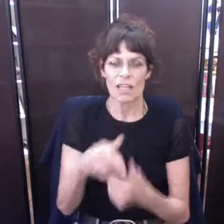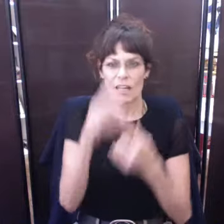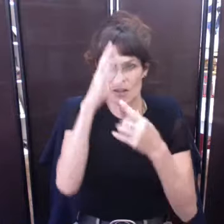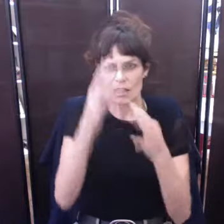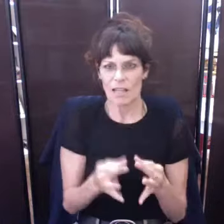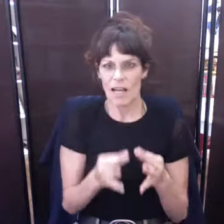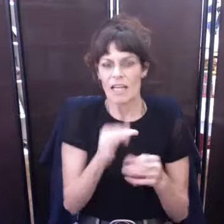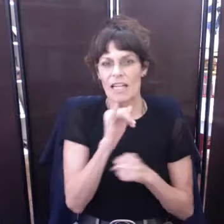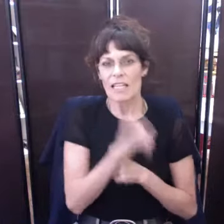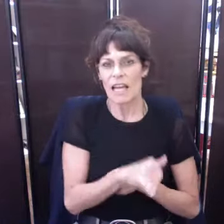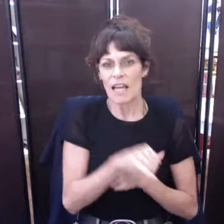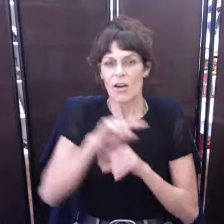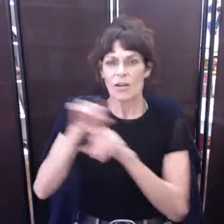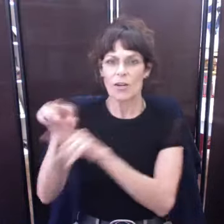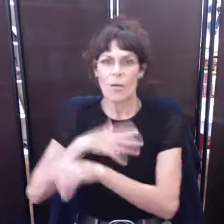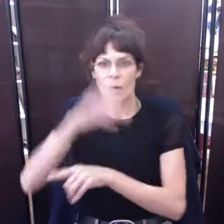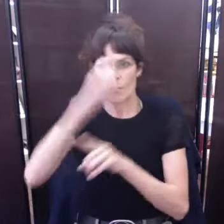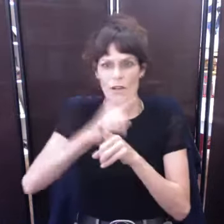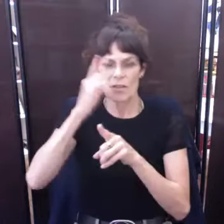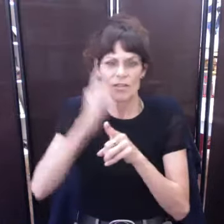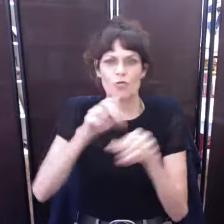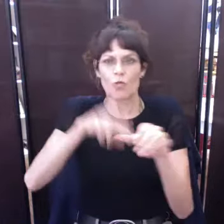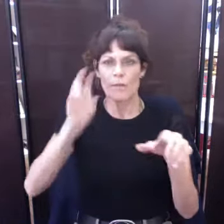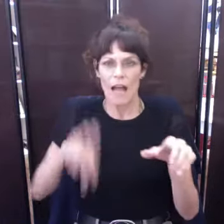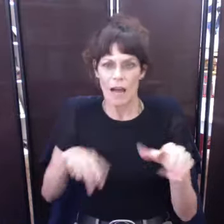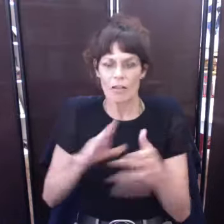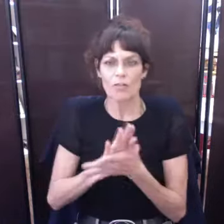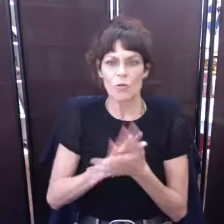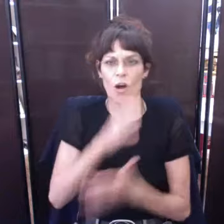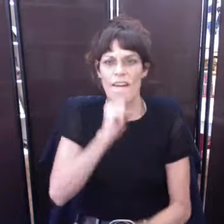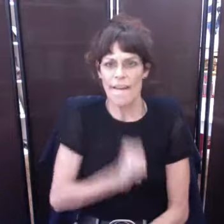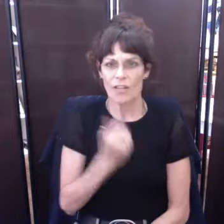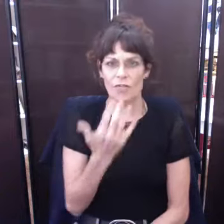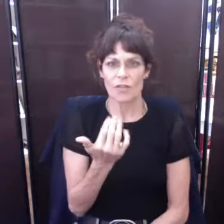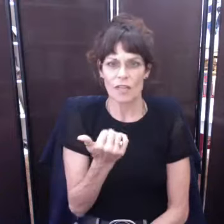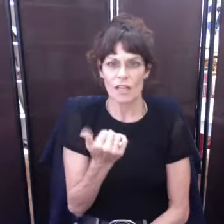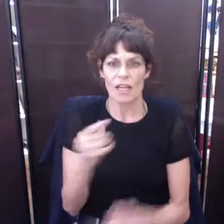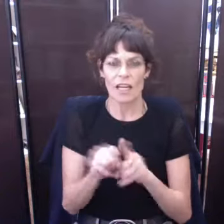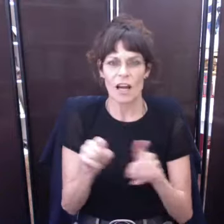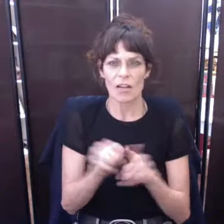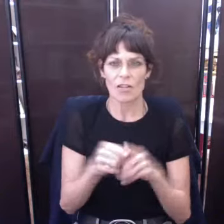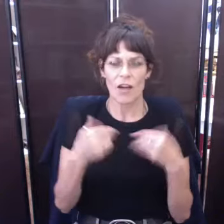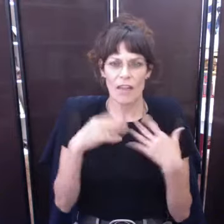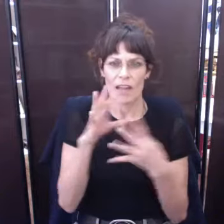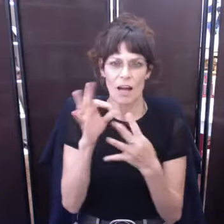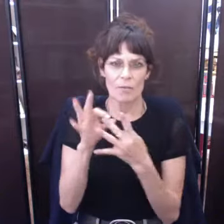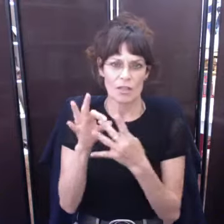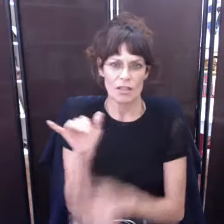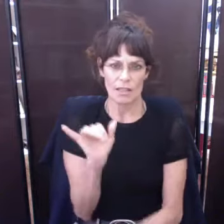go. My brother and sister both had dropped out of school at that point. And I also got that option if I wanted it. By this time, I'm